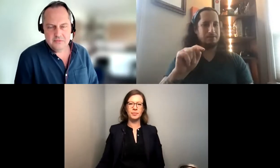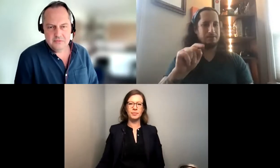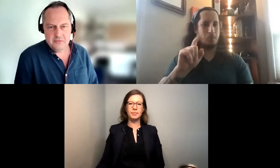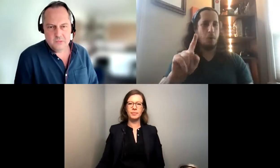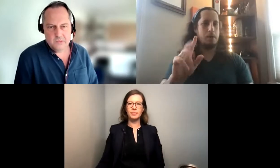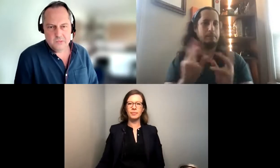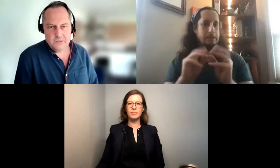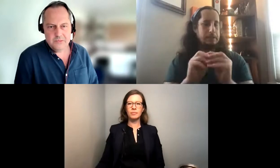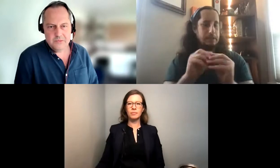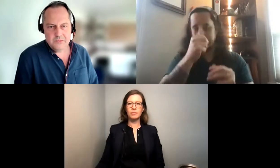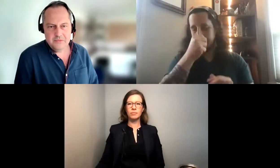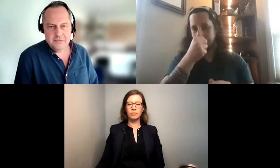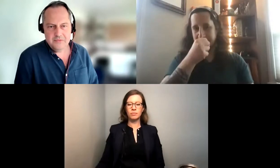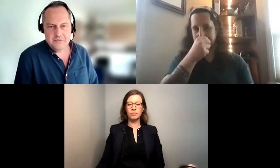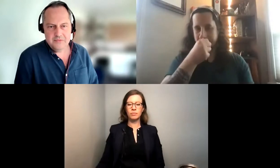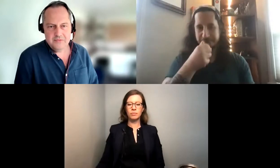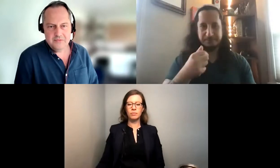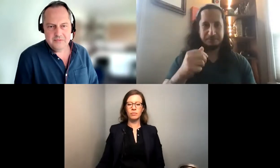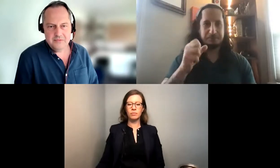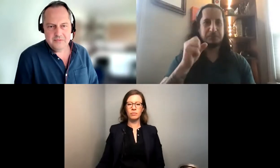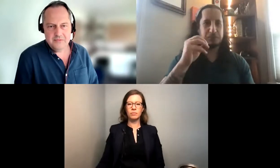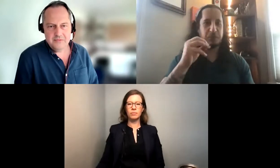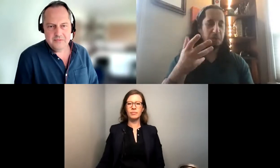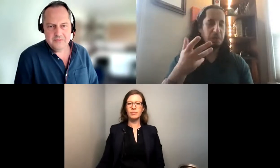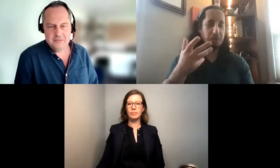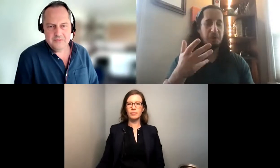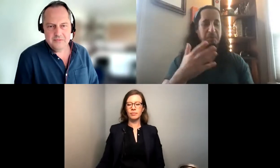And I think I saw you at a meeting.